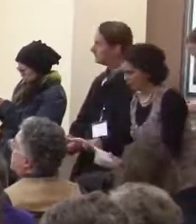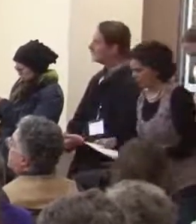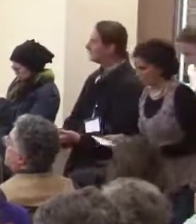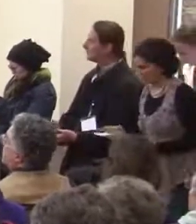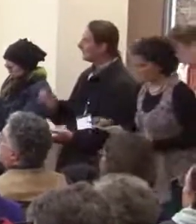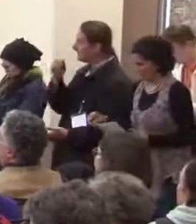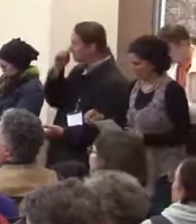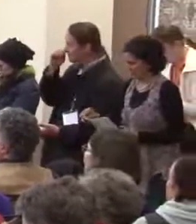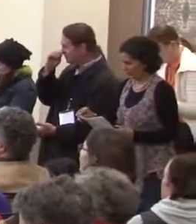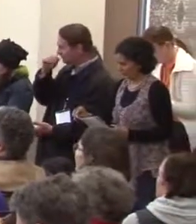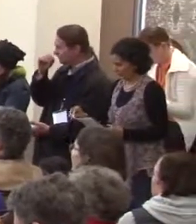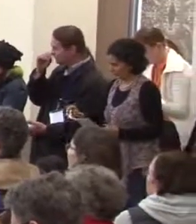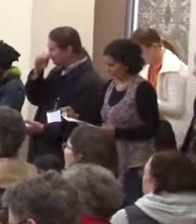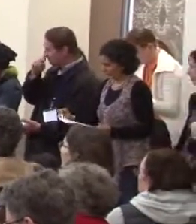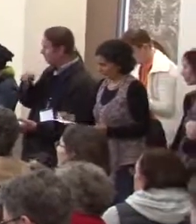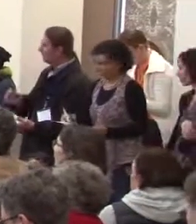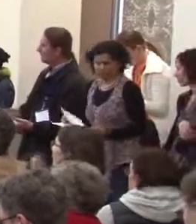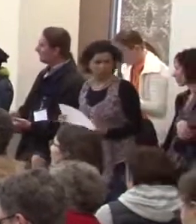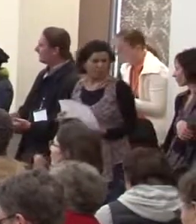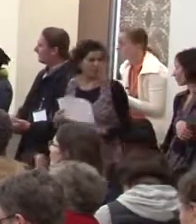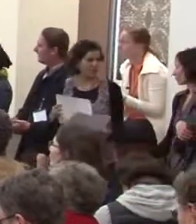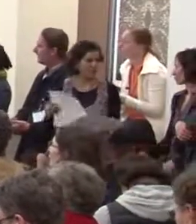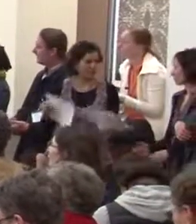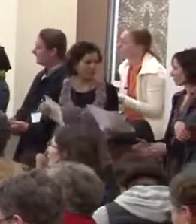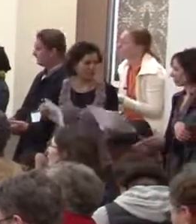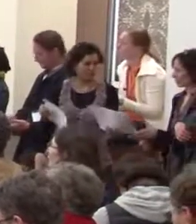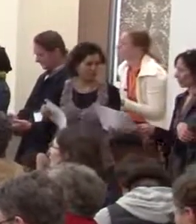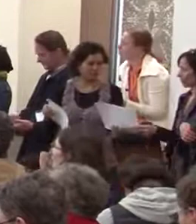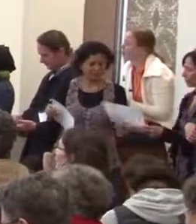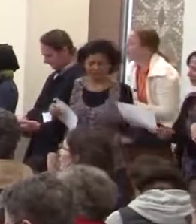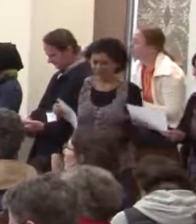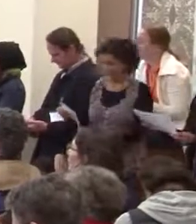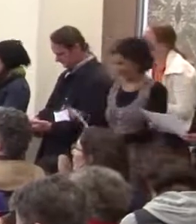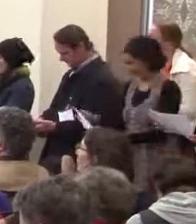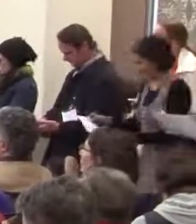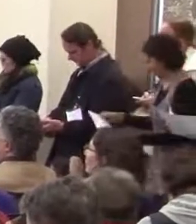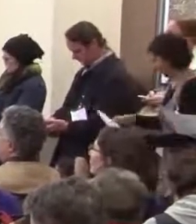Hi, Gretchen. It's on now. Okay.